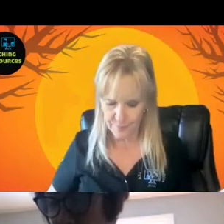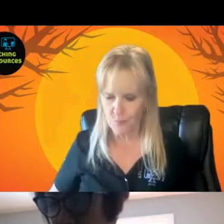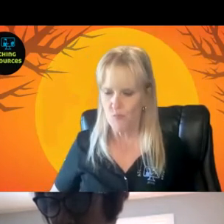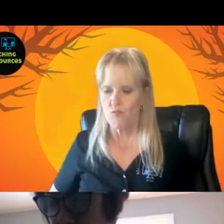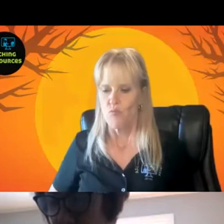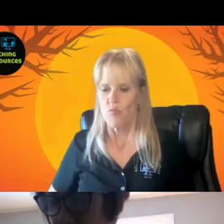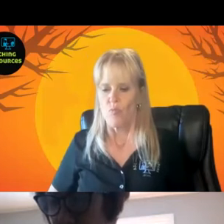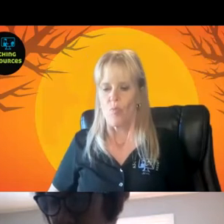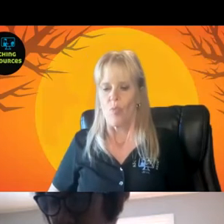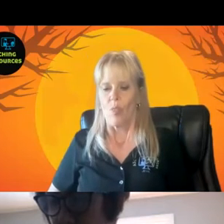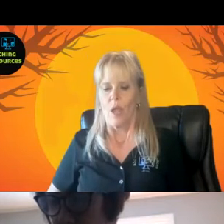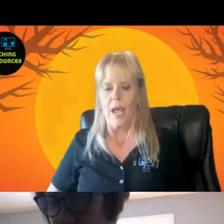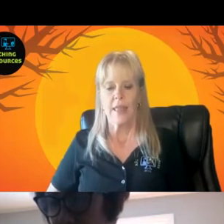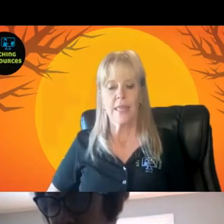flashcards.